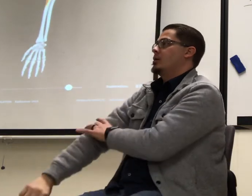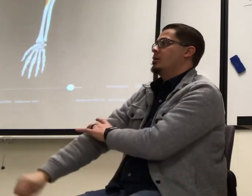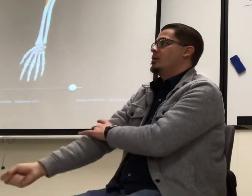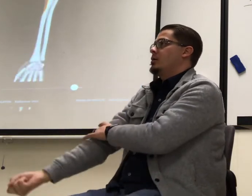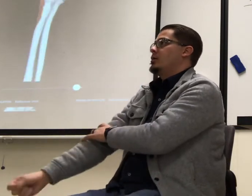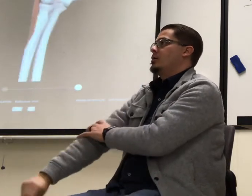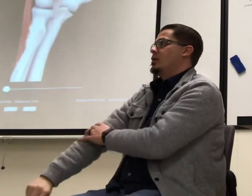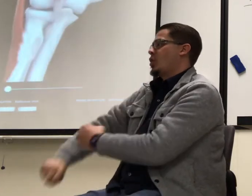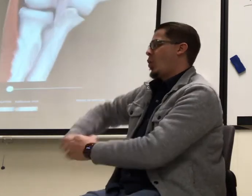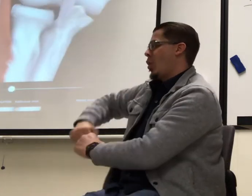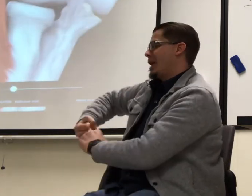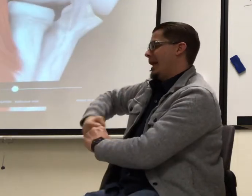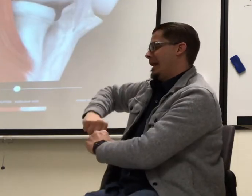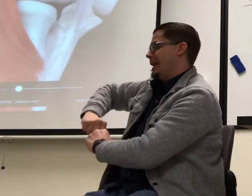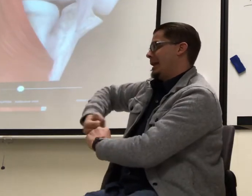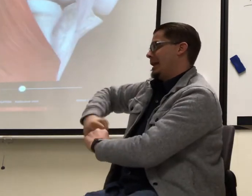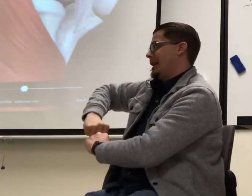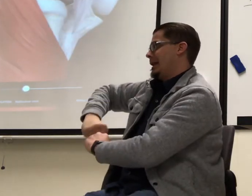radial notch.